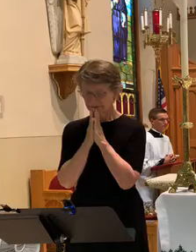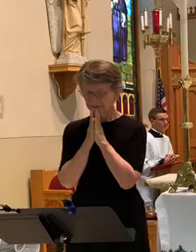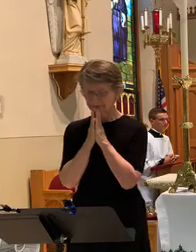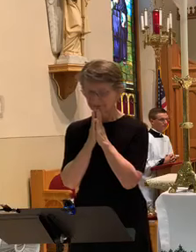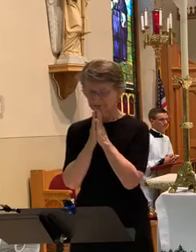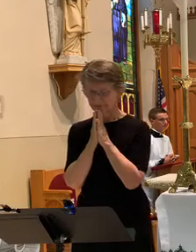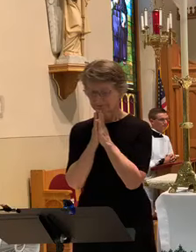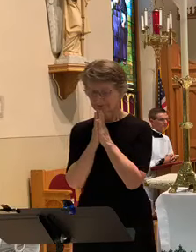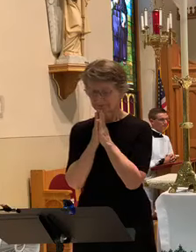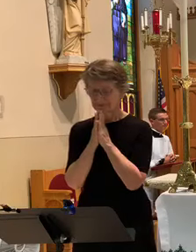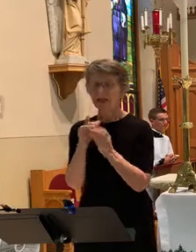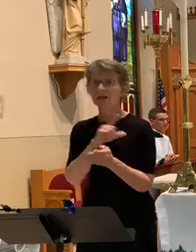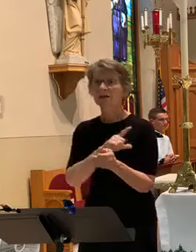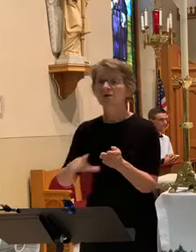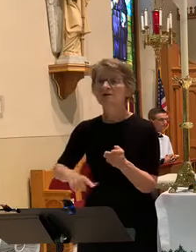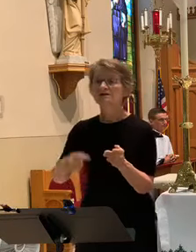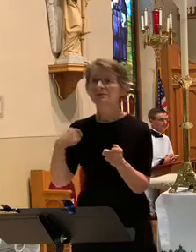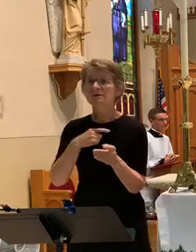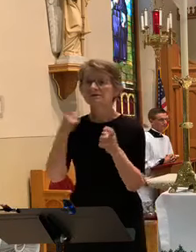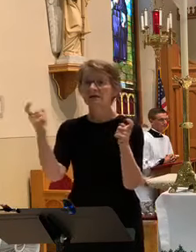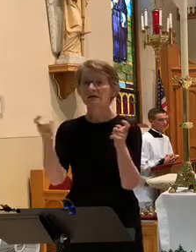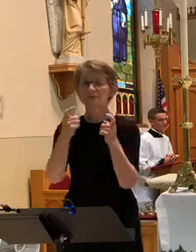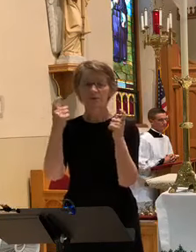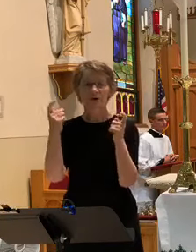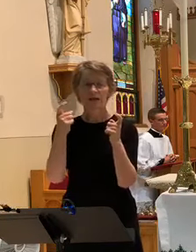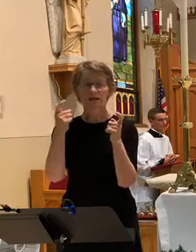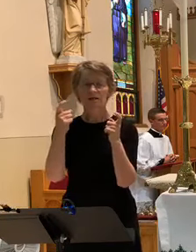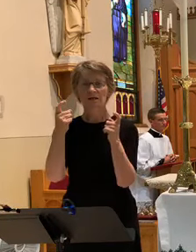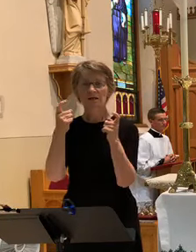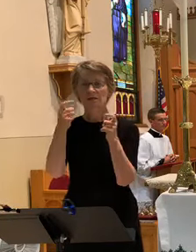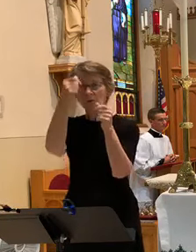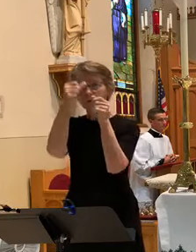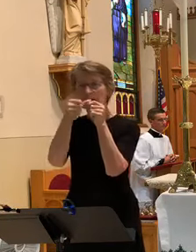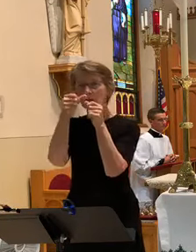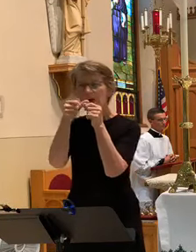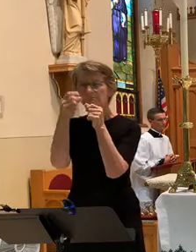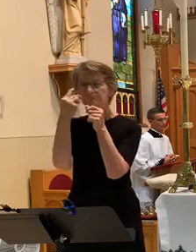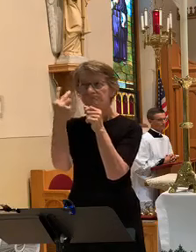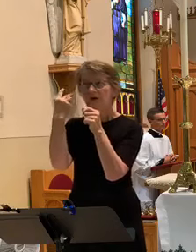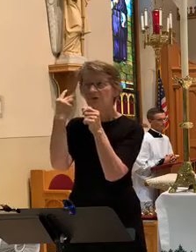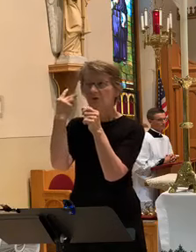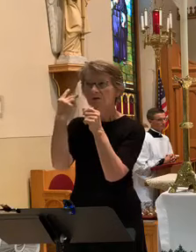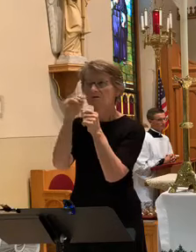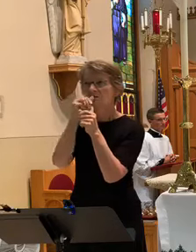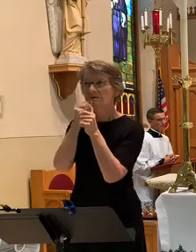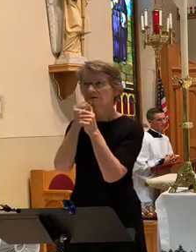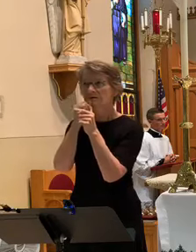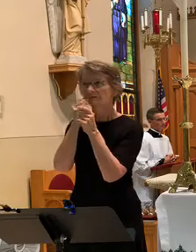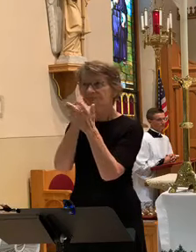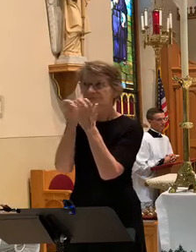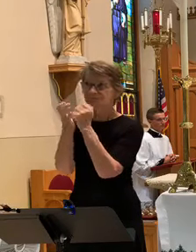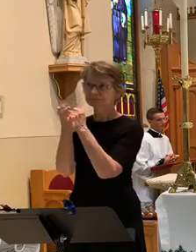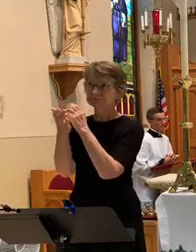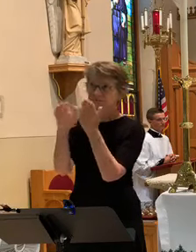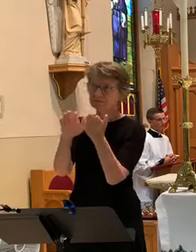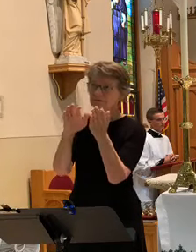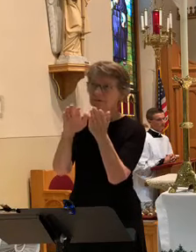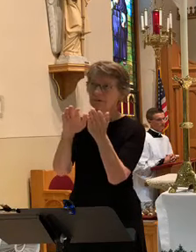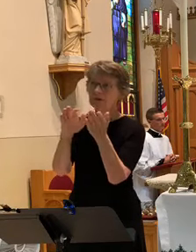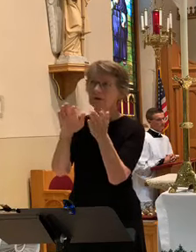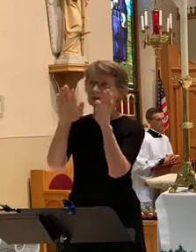Therefore, O Lord, as we celebrate the memorial of the saving passion of your Son, his wondrous resurrection and ascension into